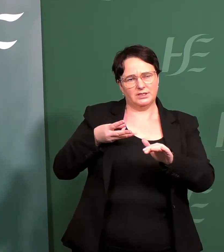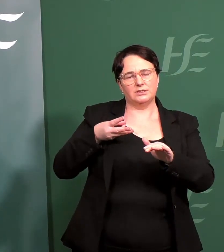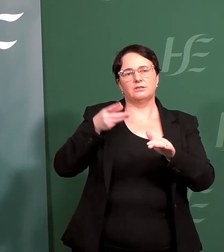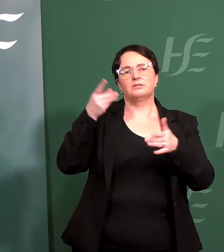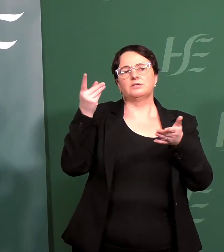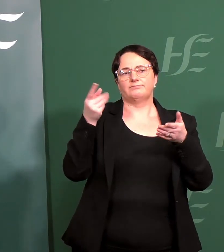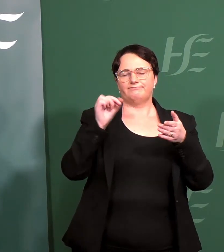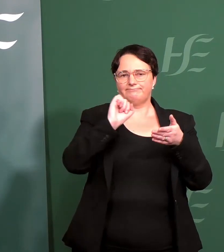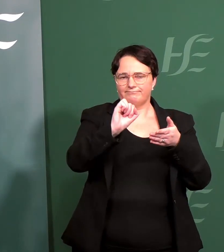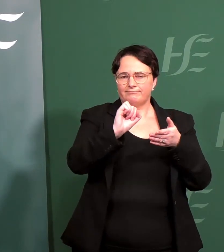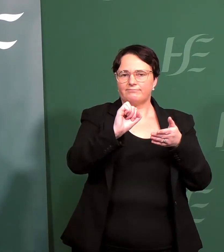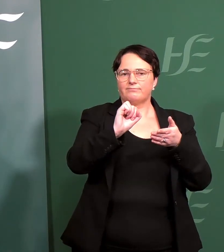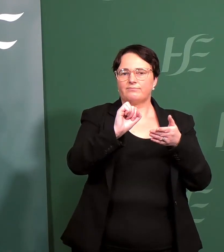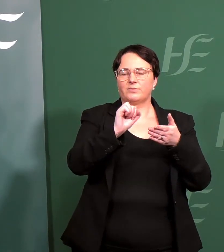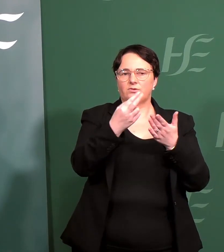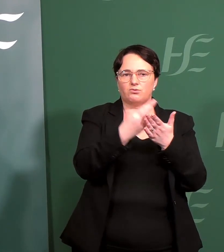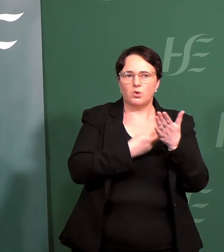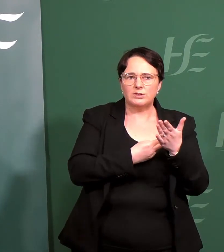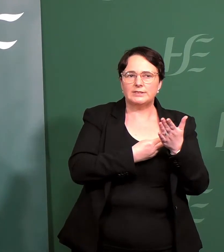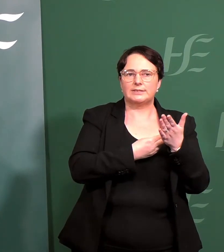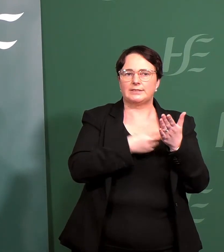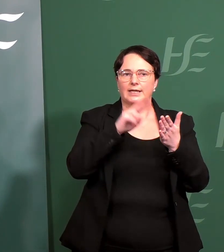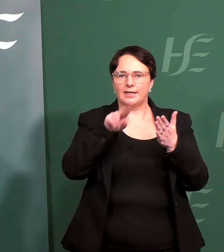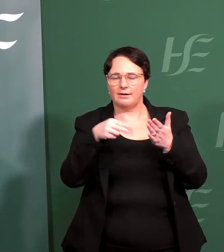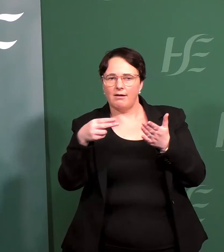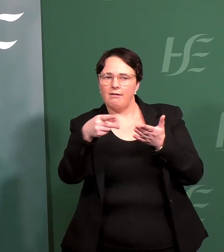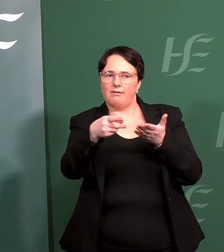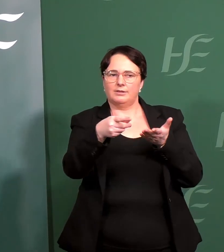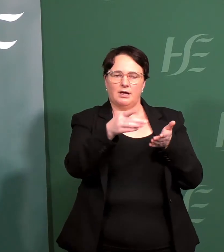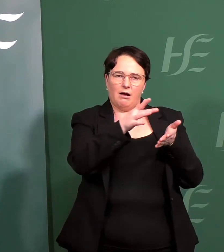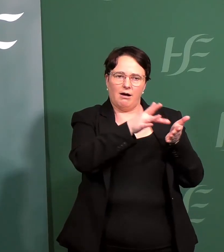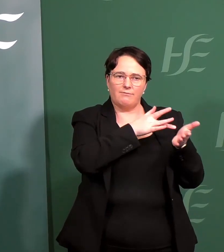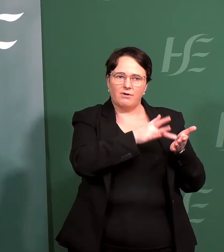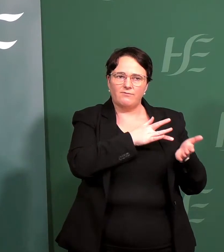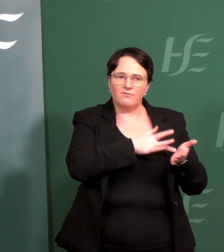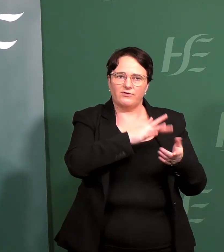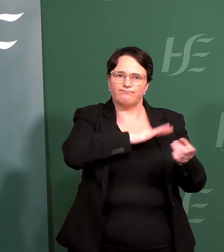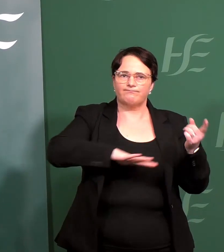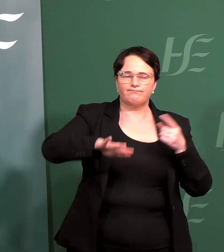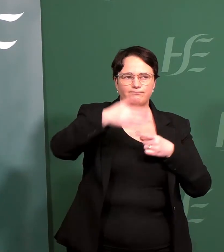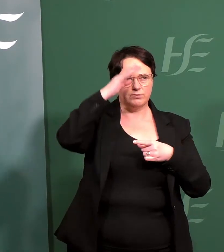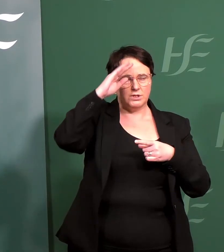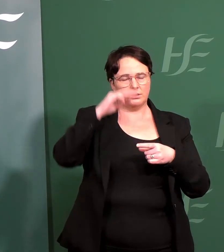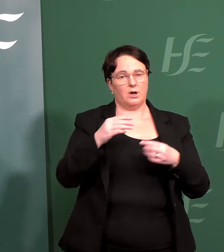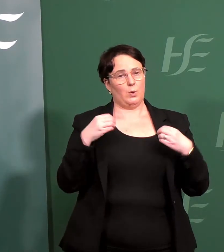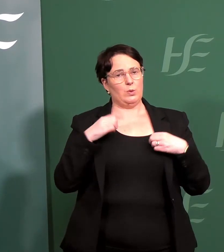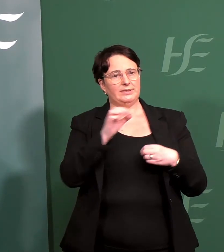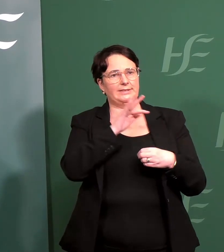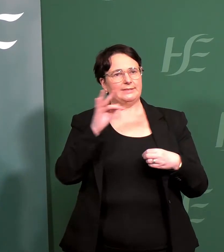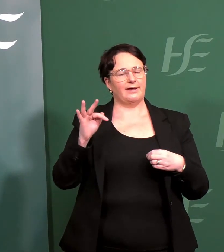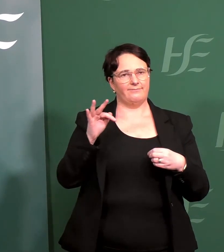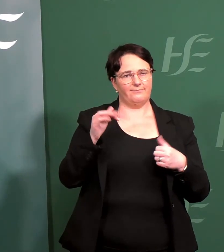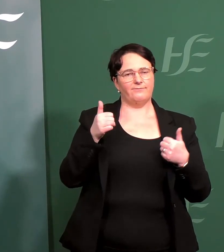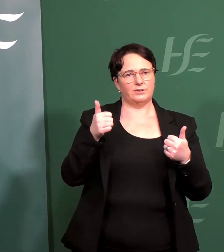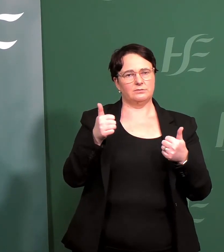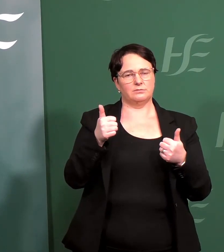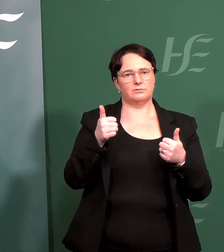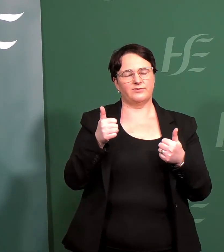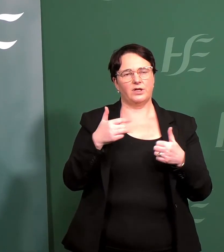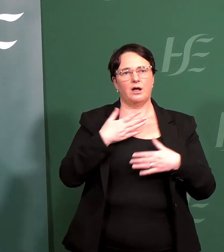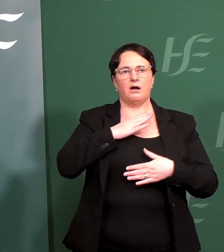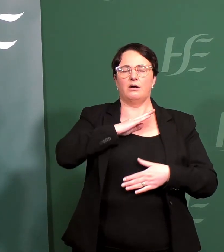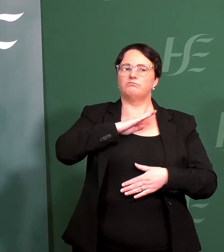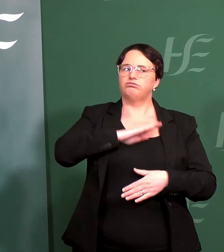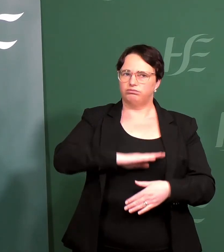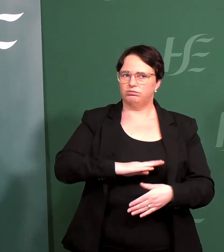removal of restrictions across the country. And that's given our own staff quite a significant relief, not